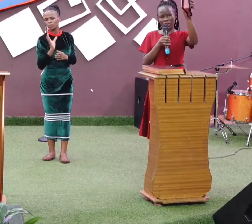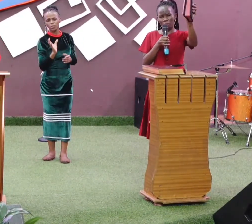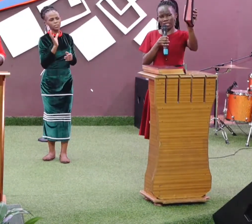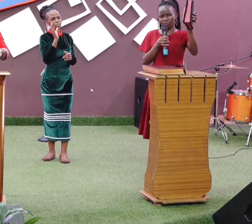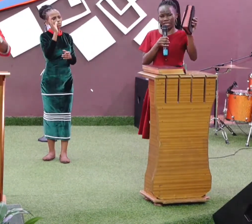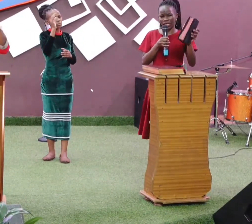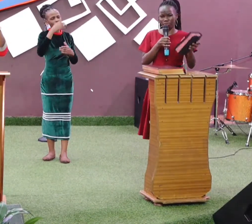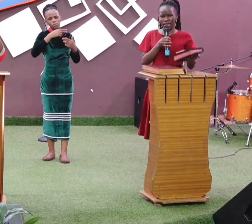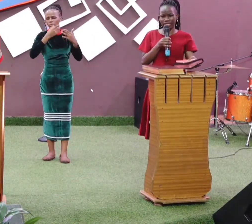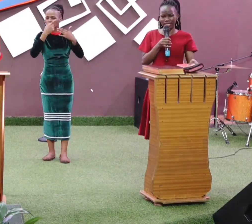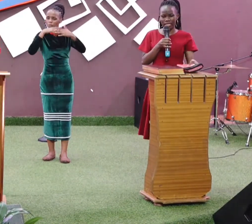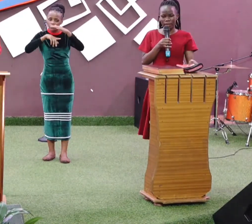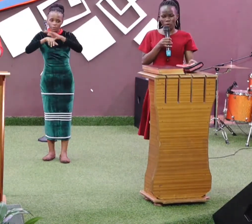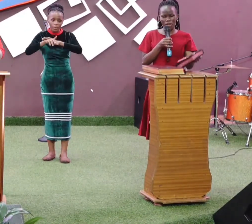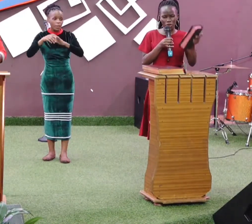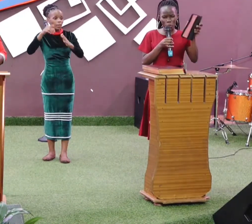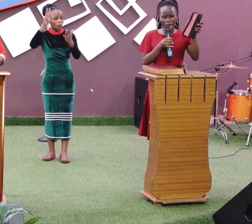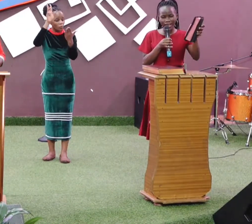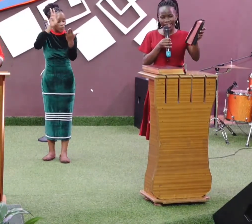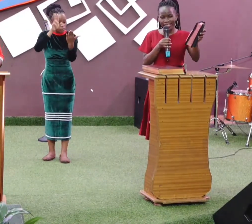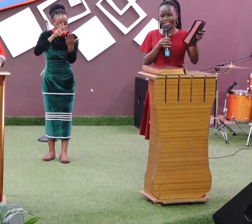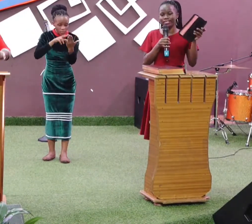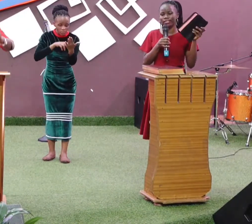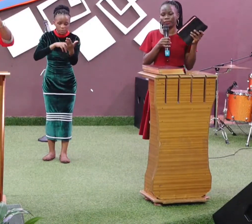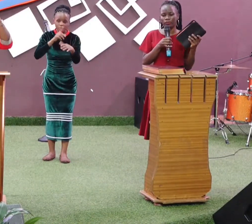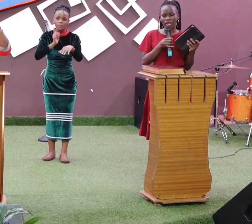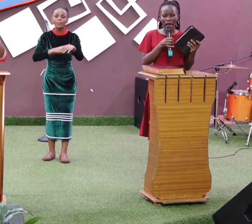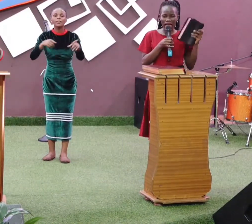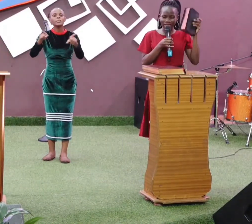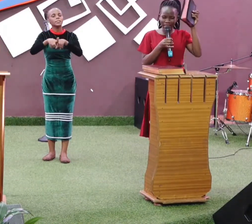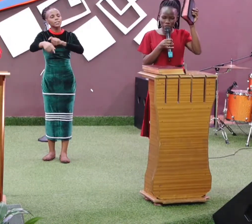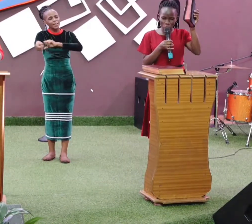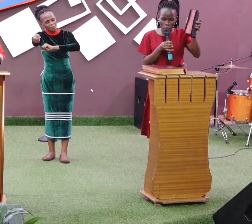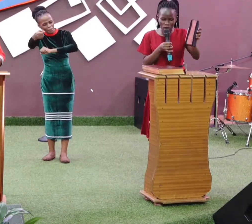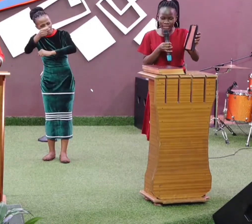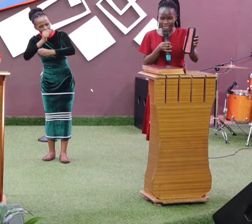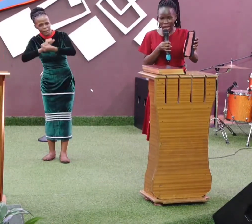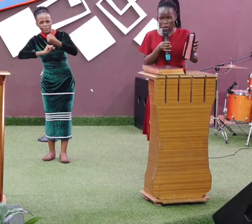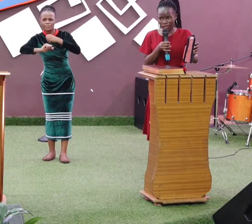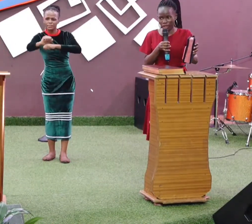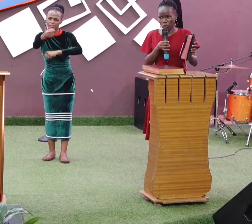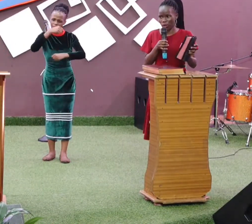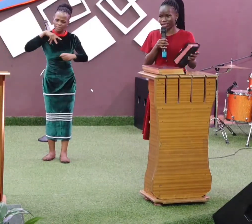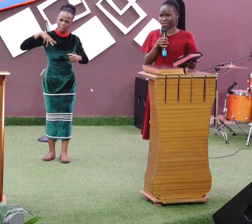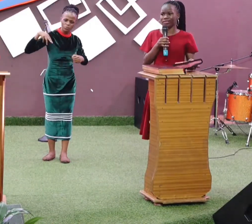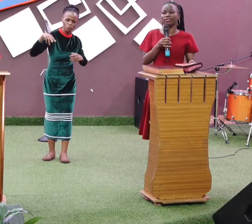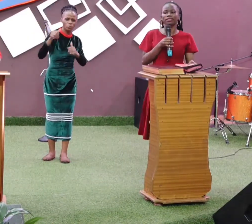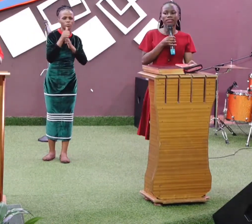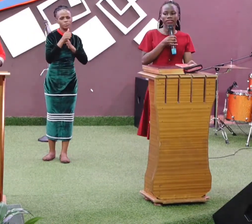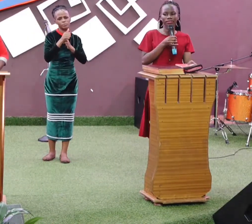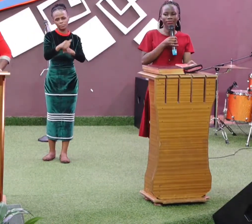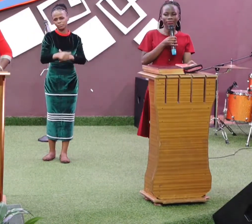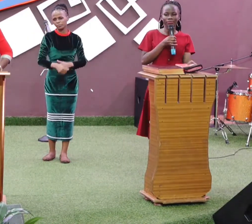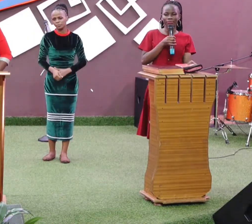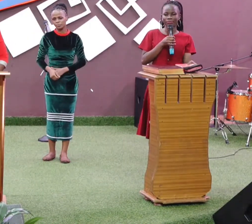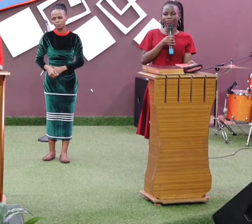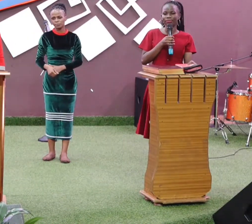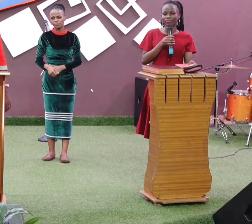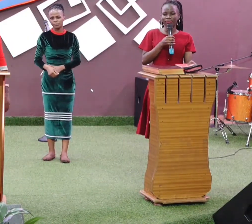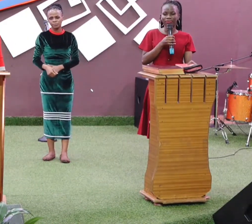Lord that will make you pass by that place. When you read it, and then you walked according to it.